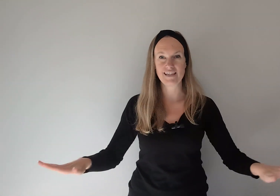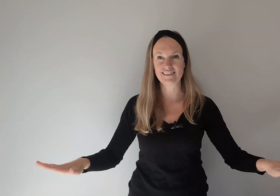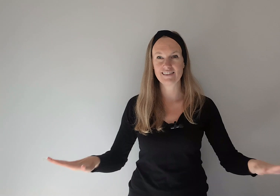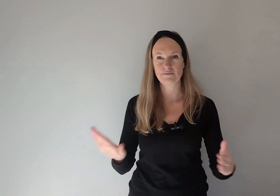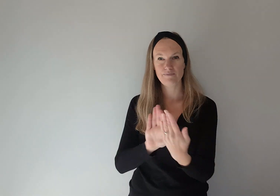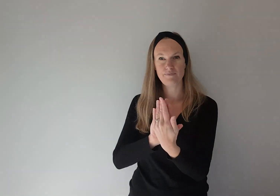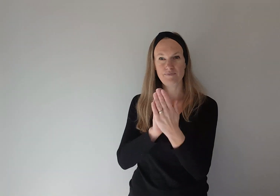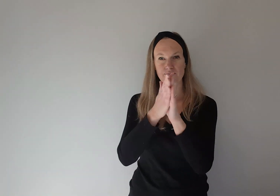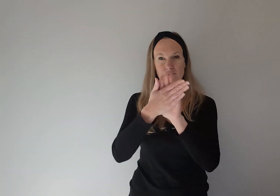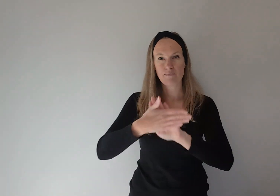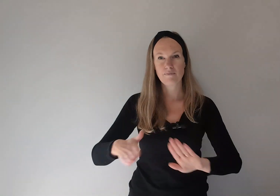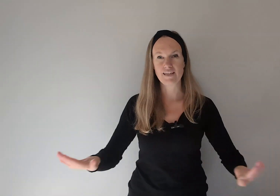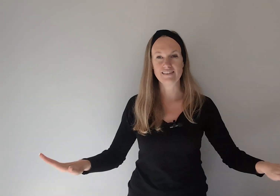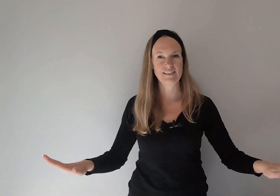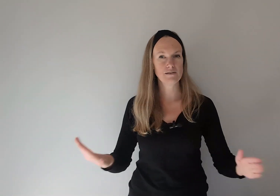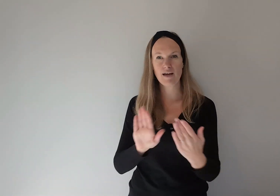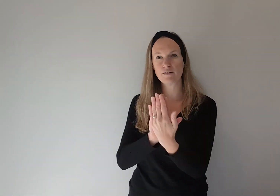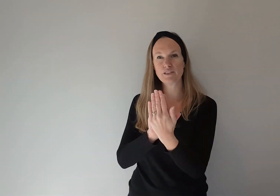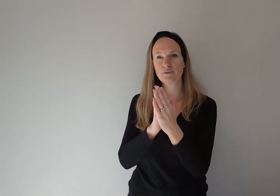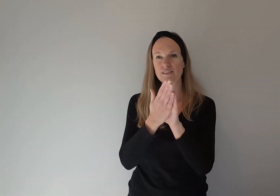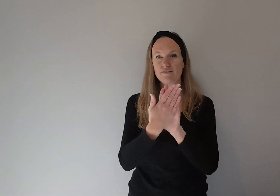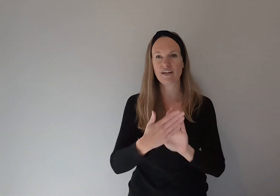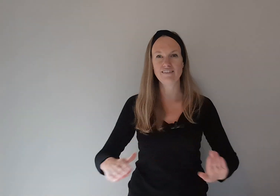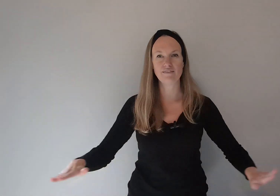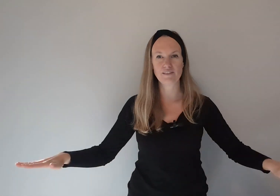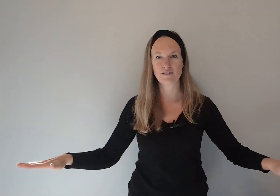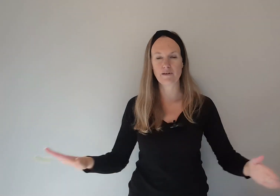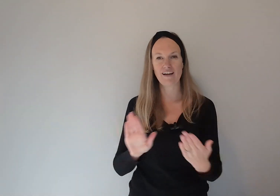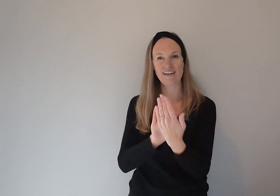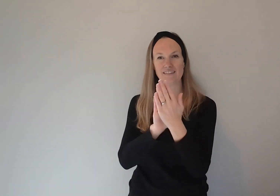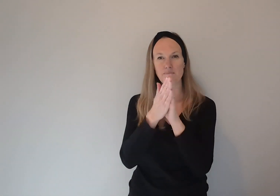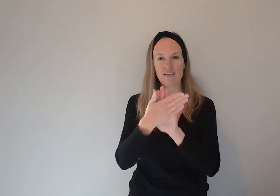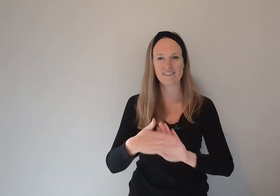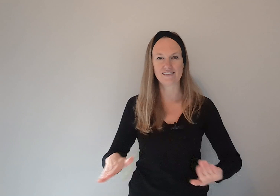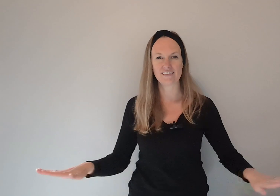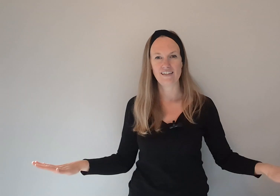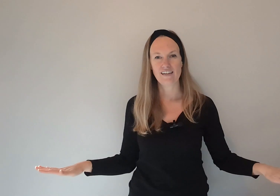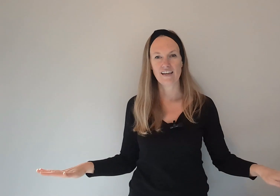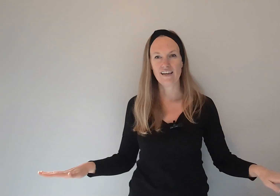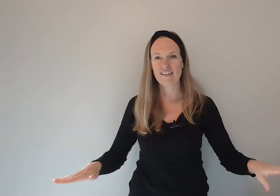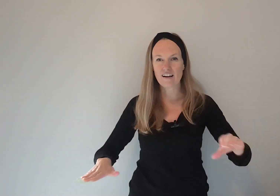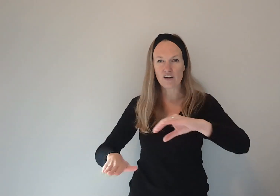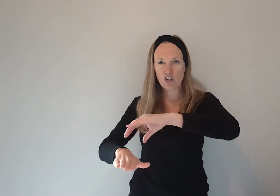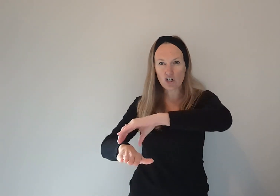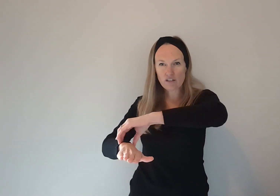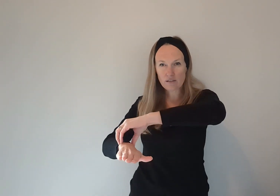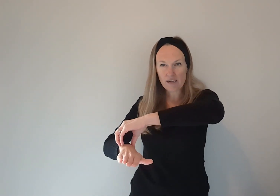peace. Peace. It doesn't matter which one's in front and which one's behind, peace. Okay, and then on earth, you're making